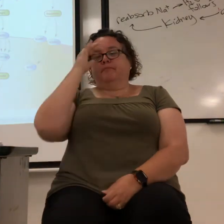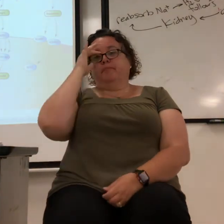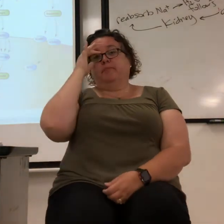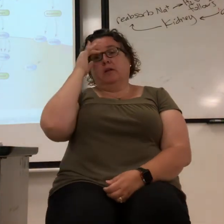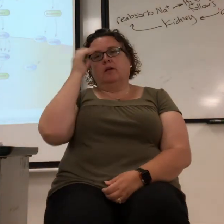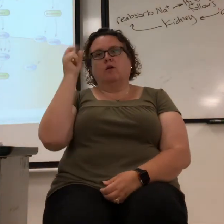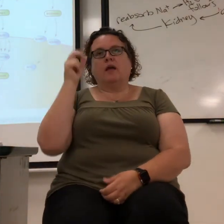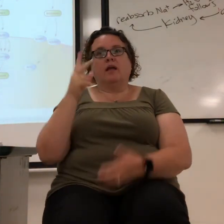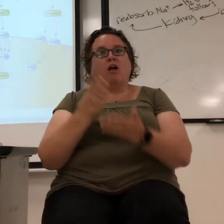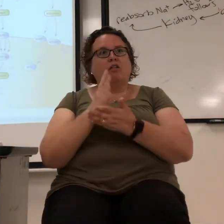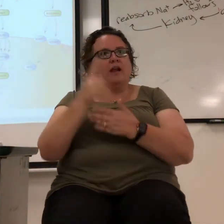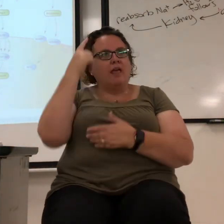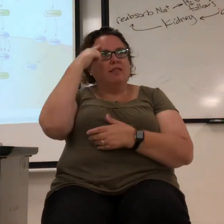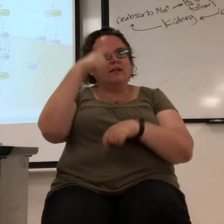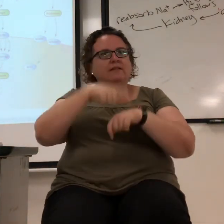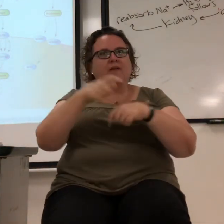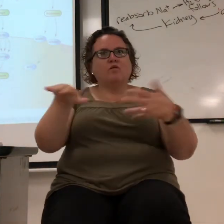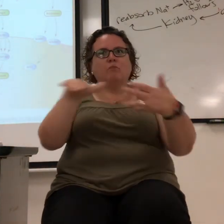All right, I think it's time for a break.